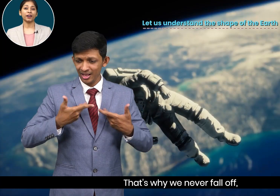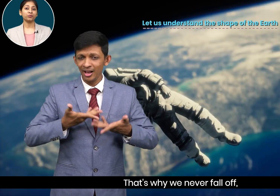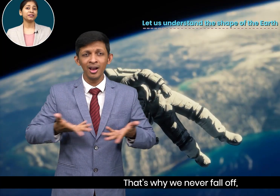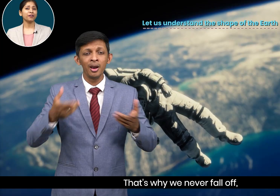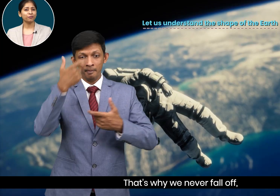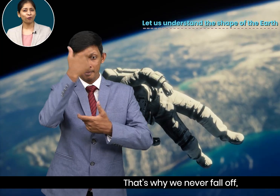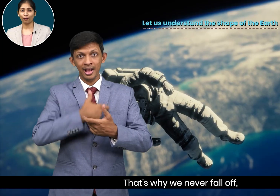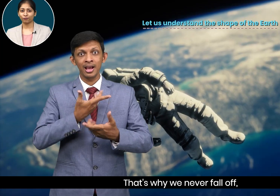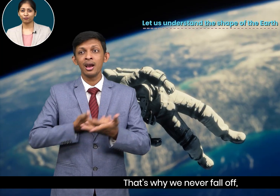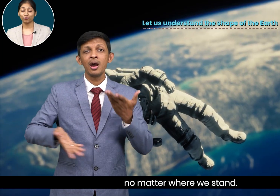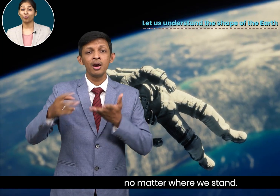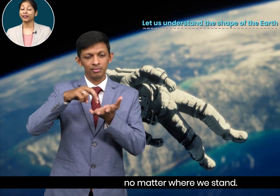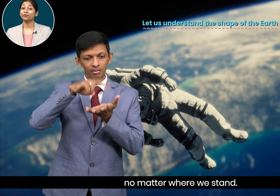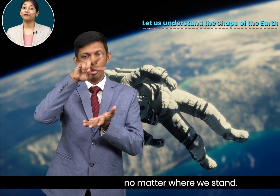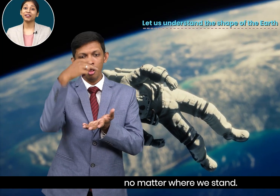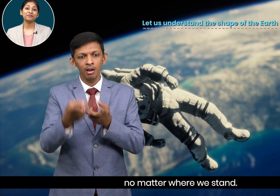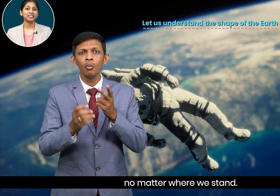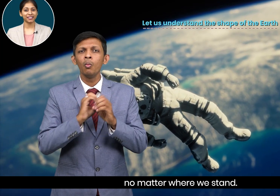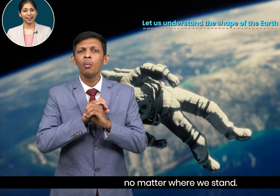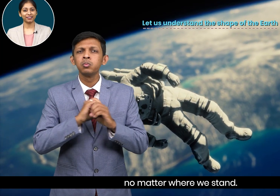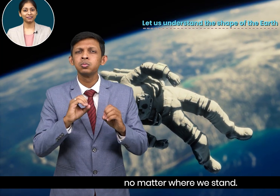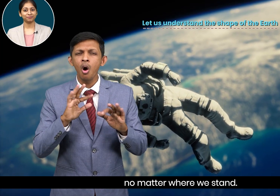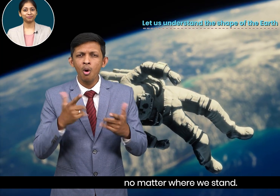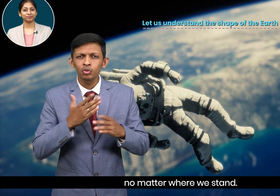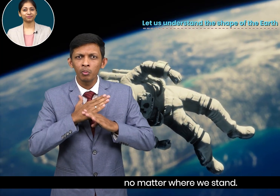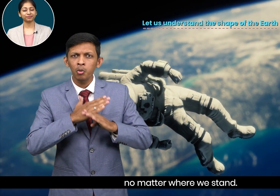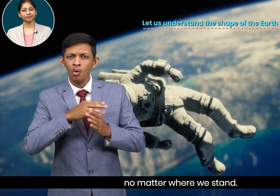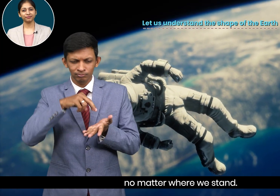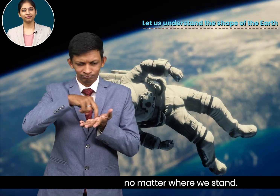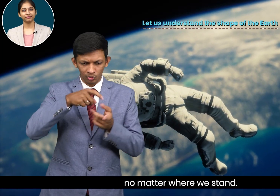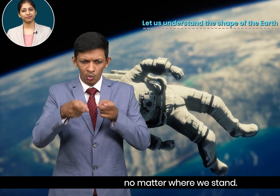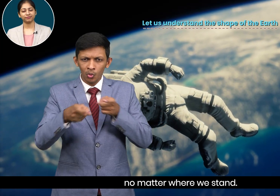That's why we never fall off, no matter where we stand.